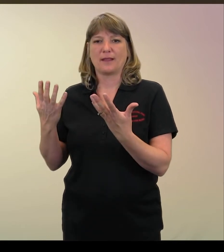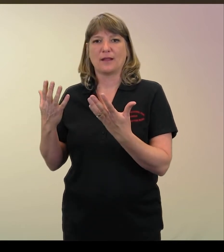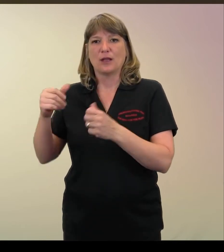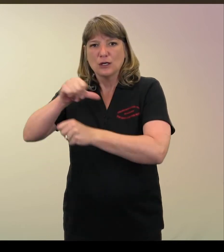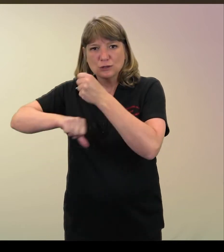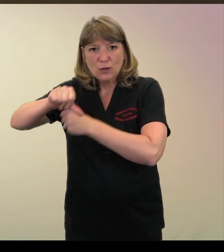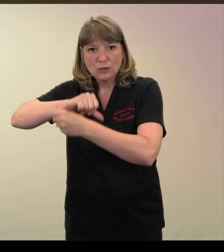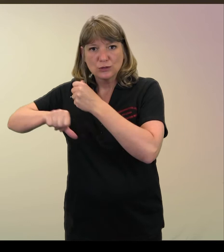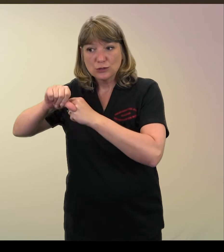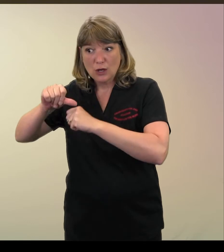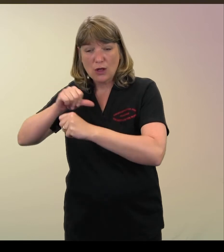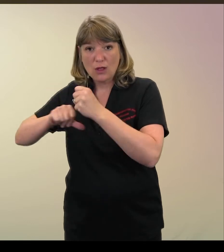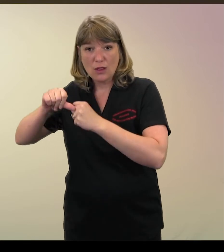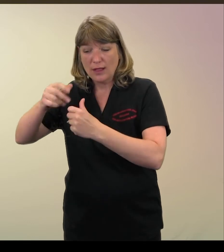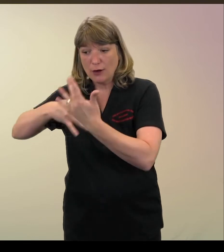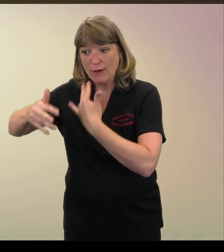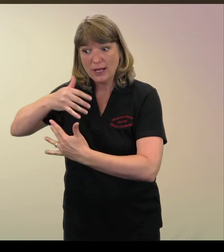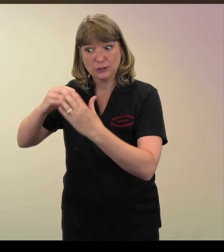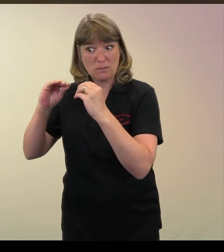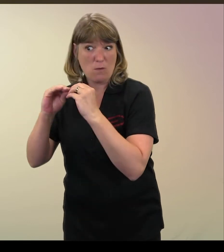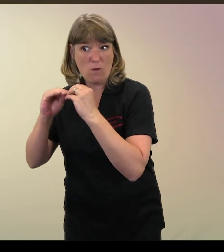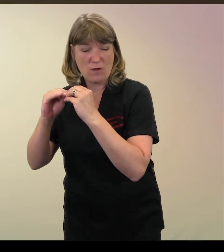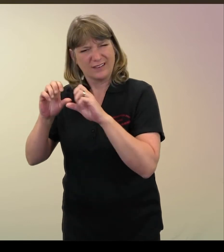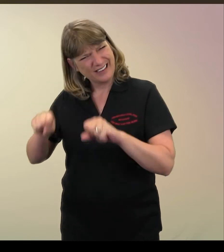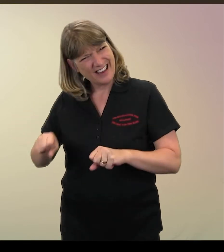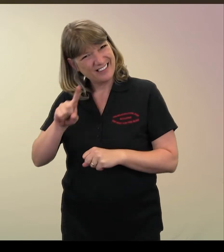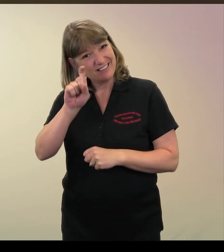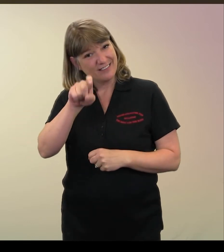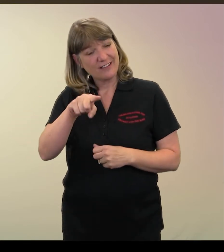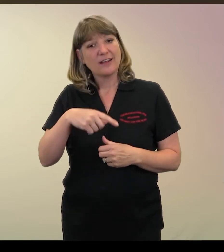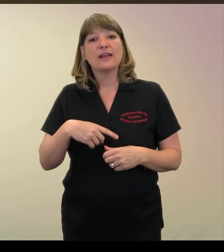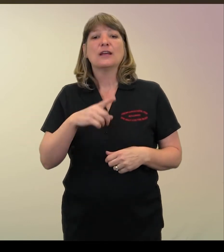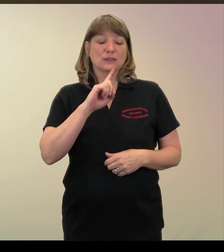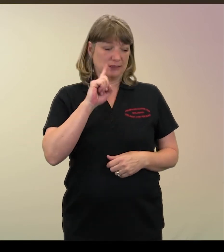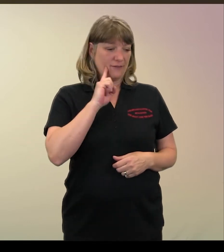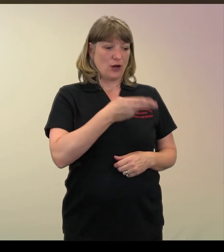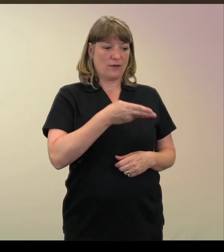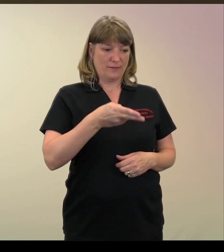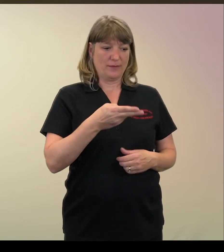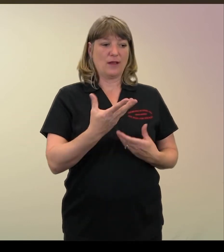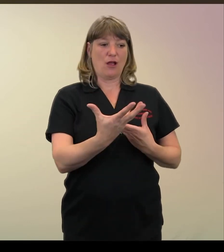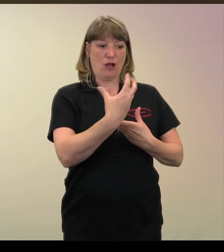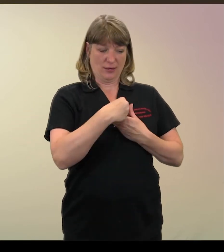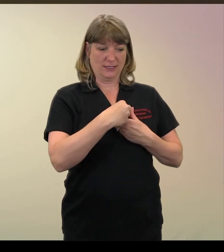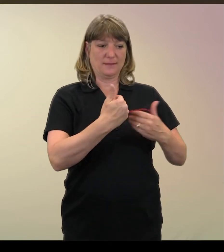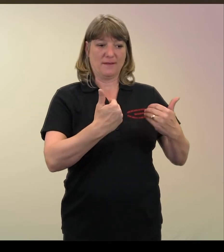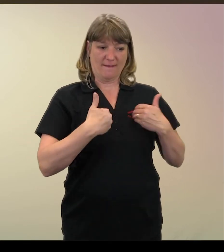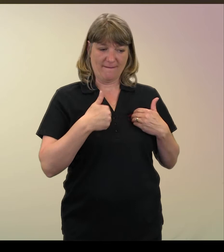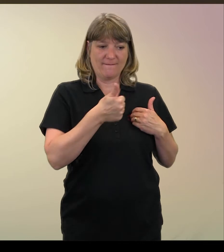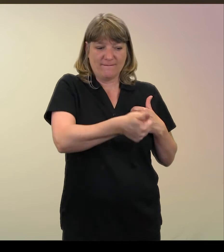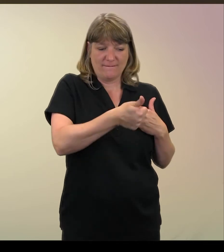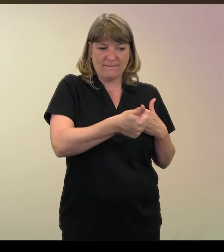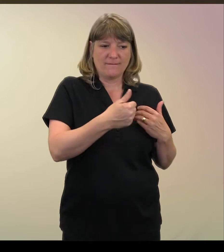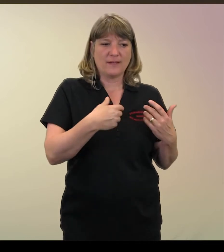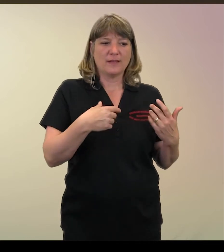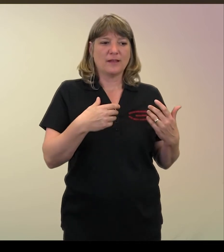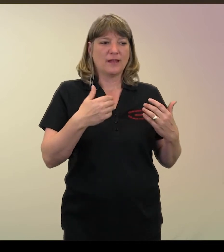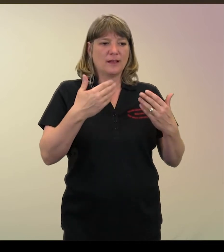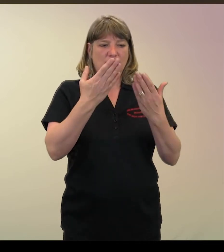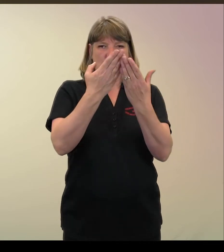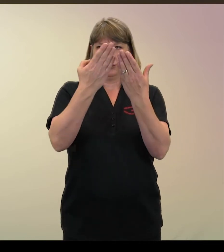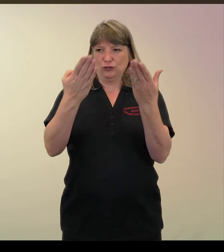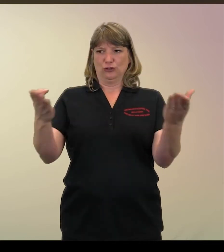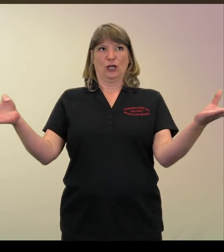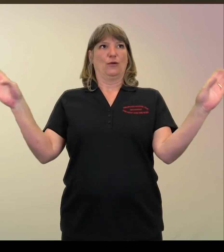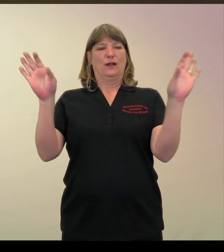more of social interaction that they want. So sometimes we see children who are deaf and hard of hearing who have autism who have